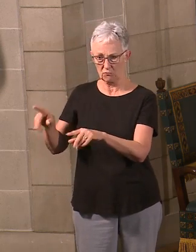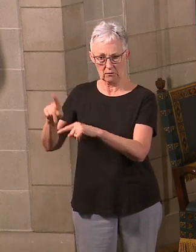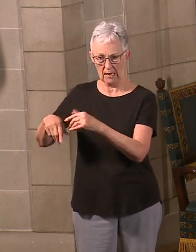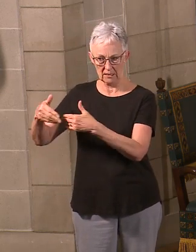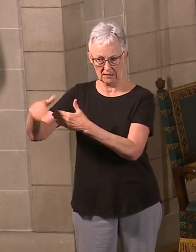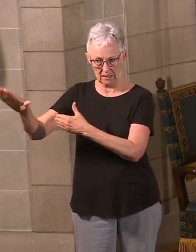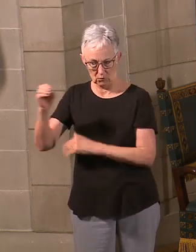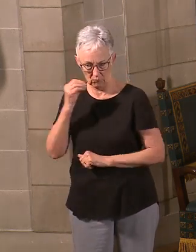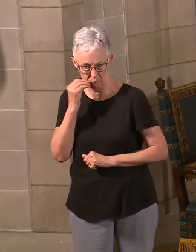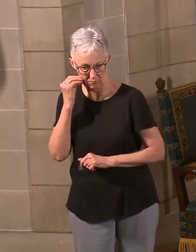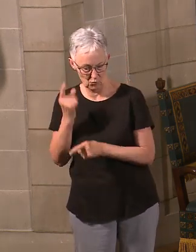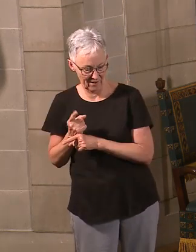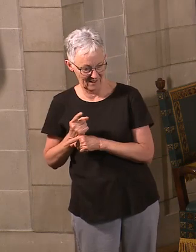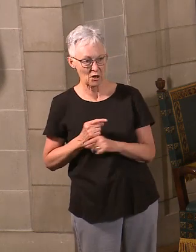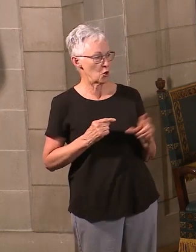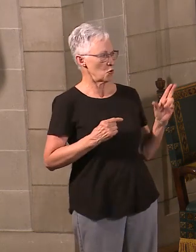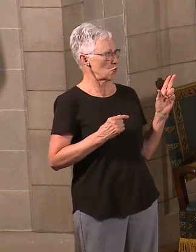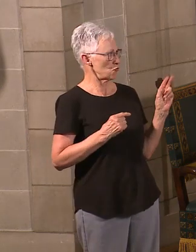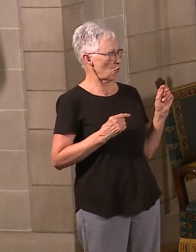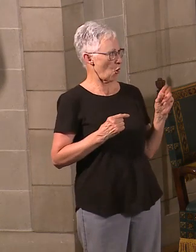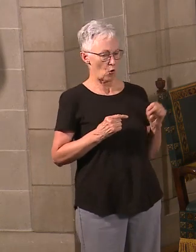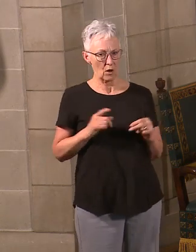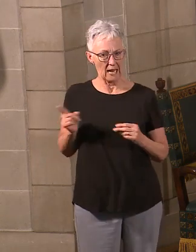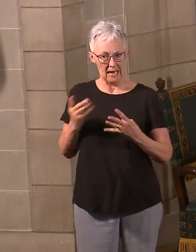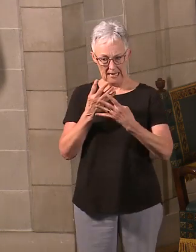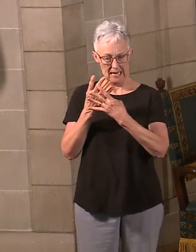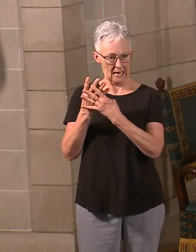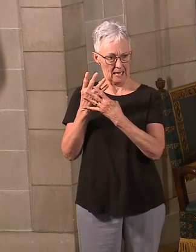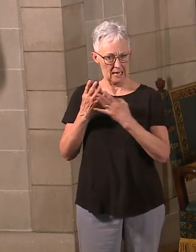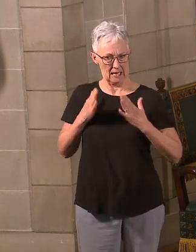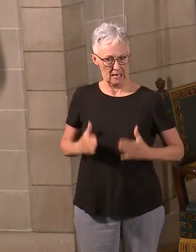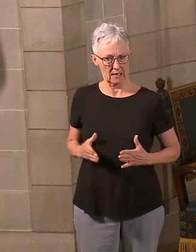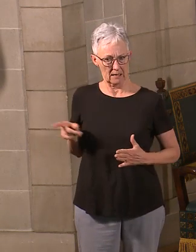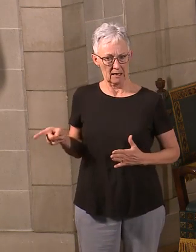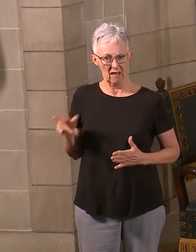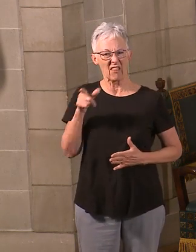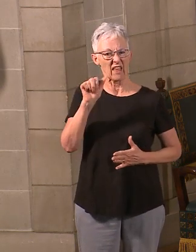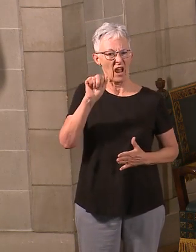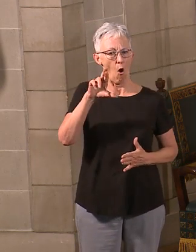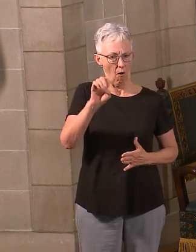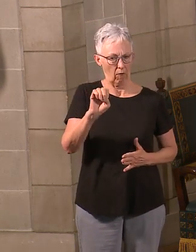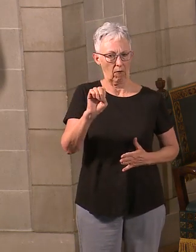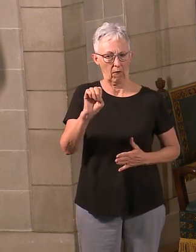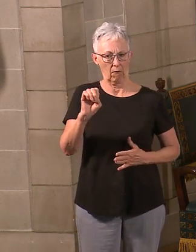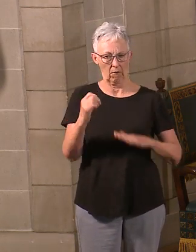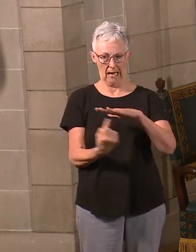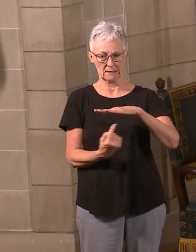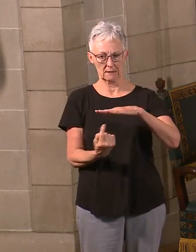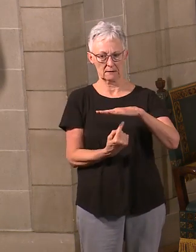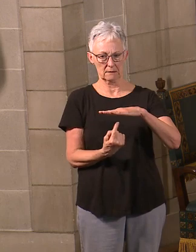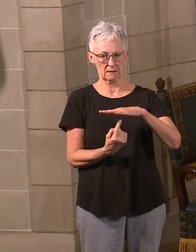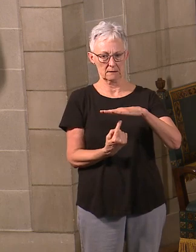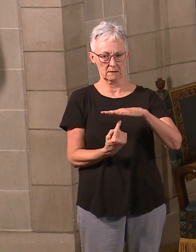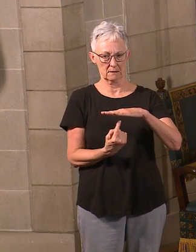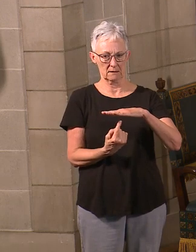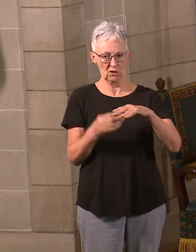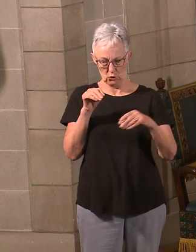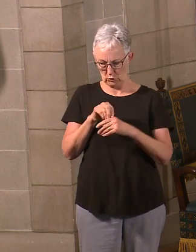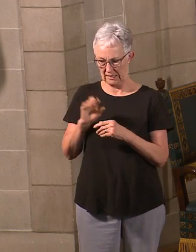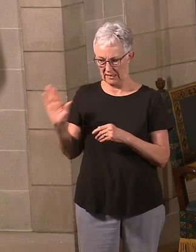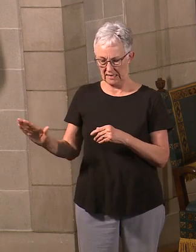same thing we do with anybody else. I mean, inmates, by their nature, are going to be isolated, right? They're going to be in the